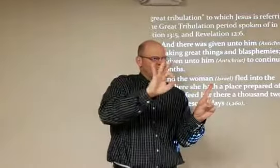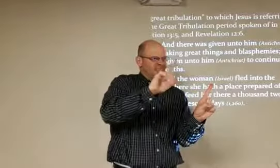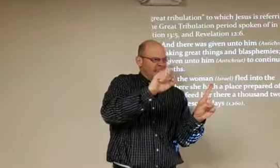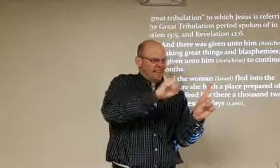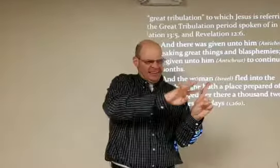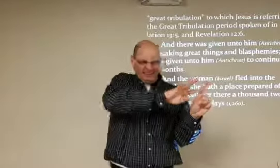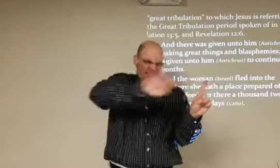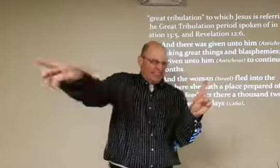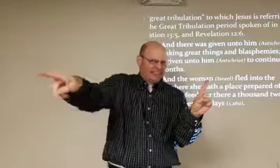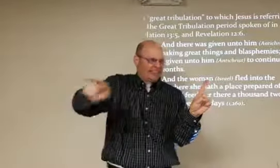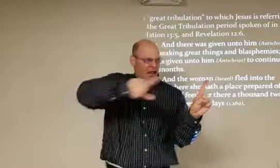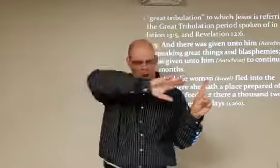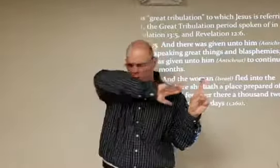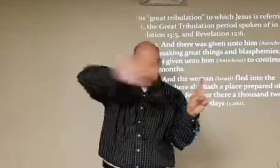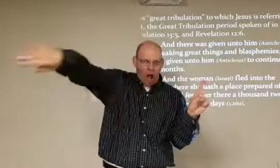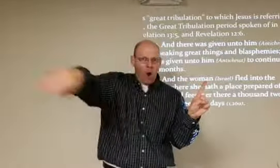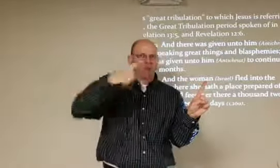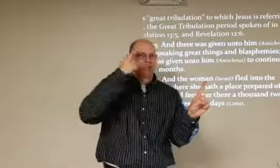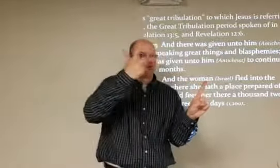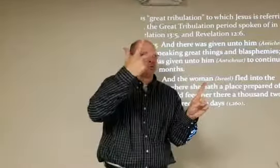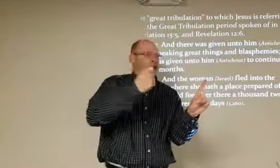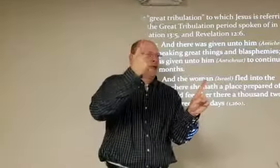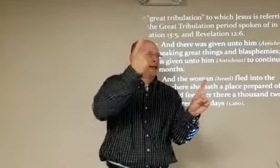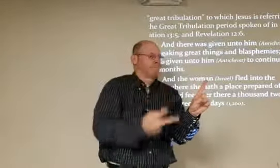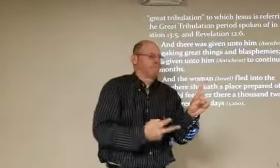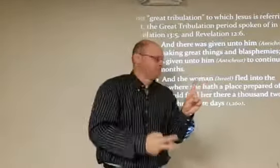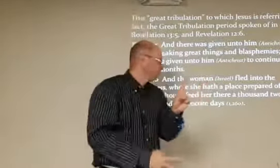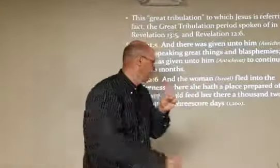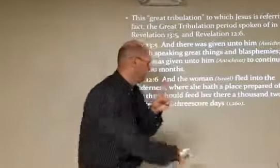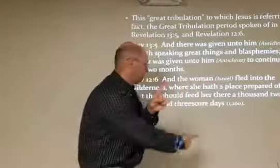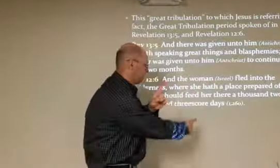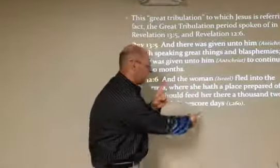Israel's going to flee to the mountains for 3.5 years.